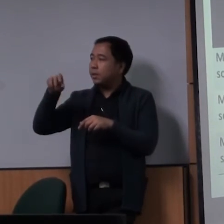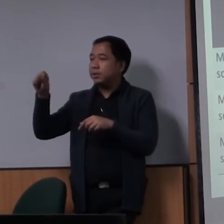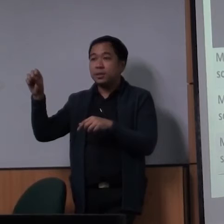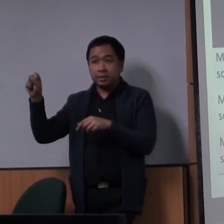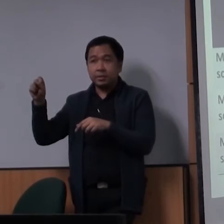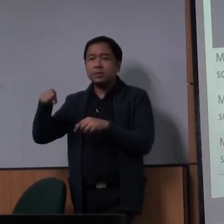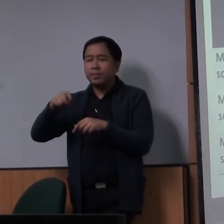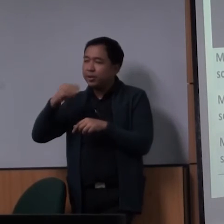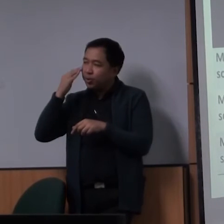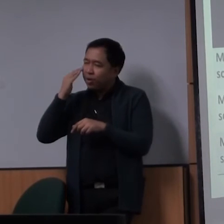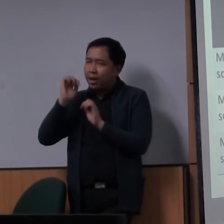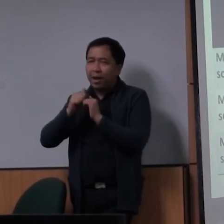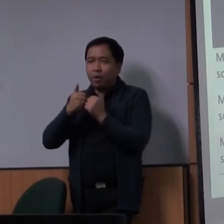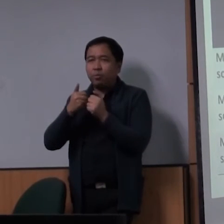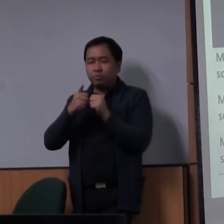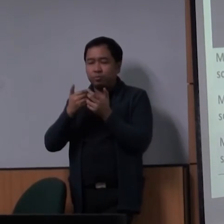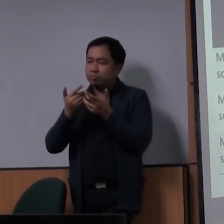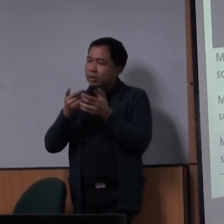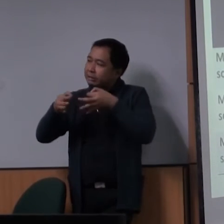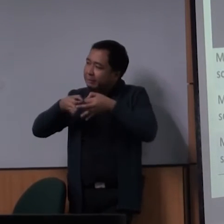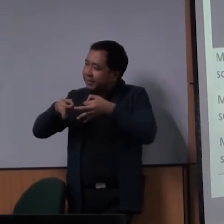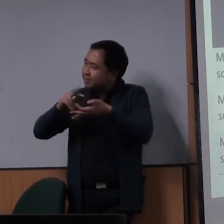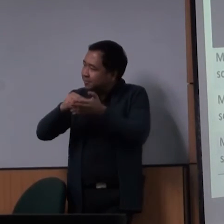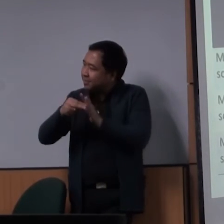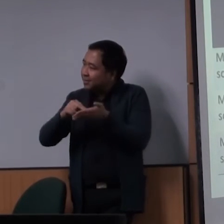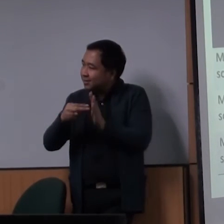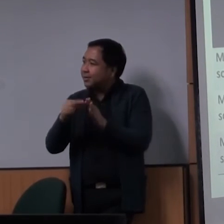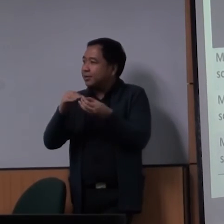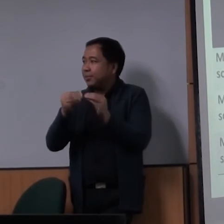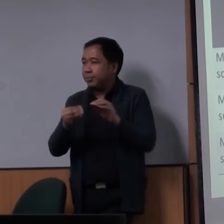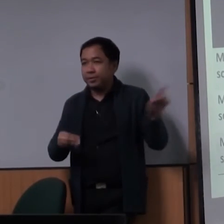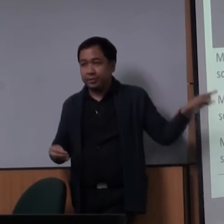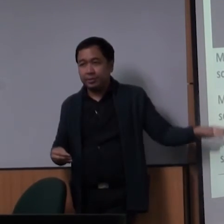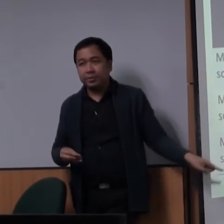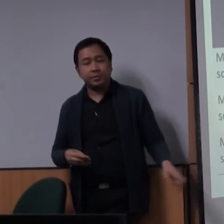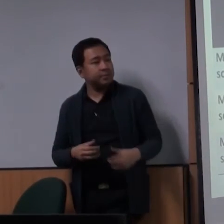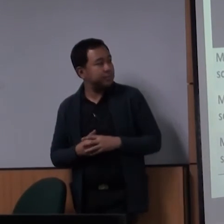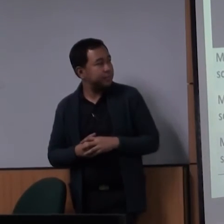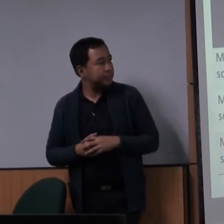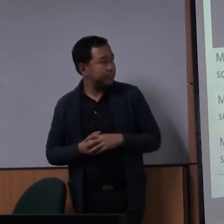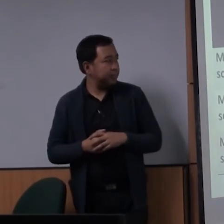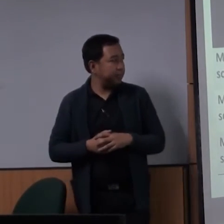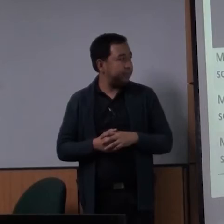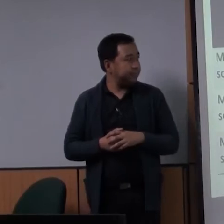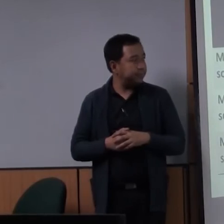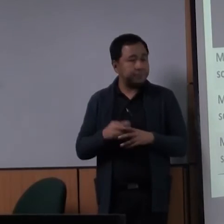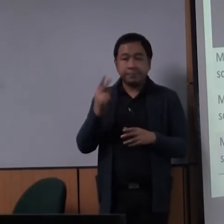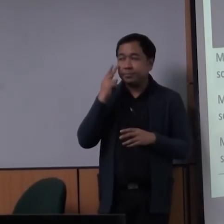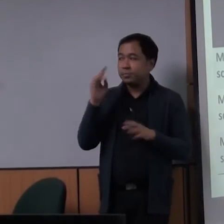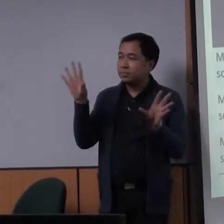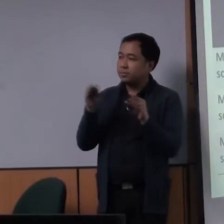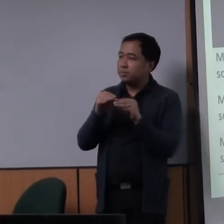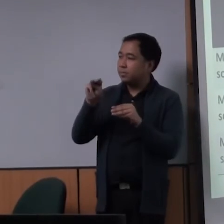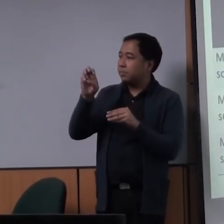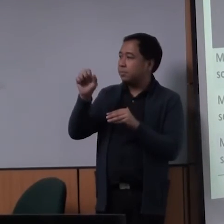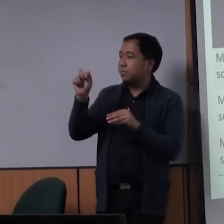lang how to tell what the meaning of these numbers. So as you can see, getting the mean score of